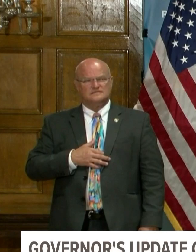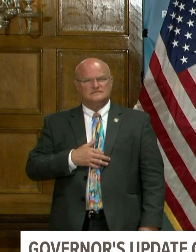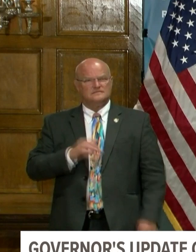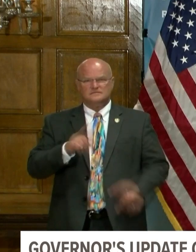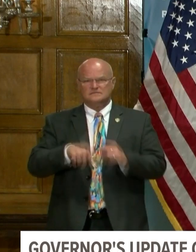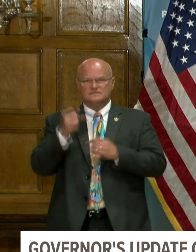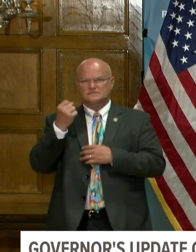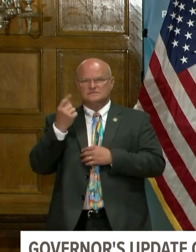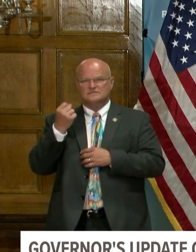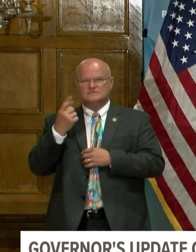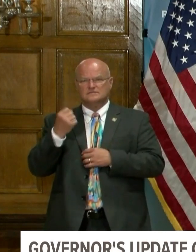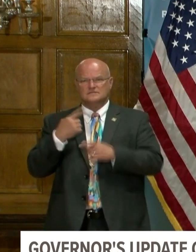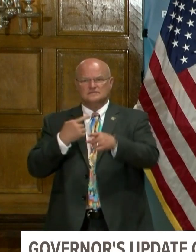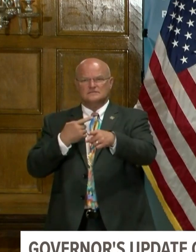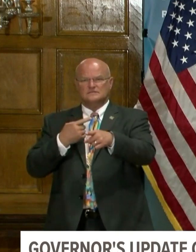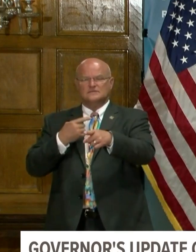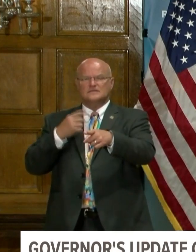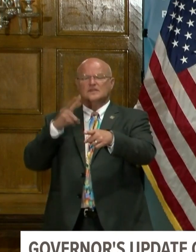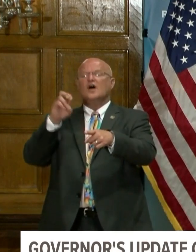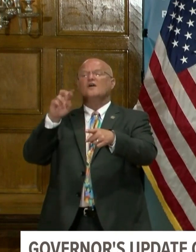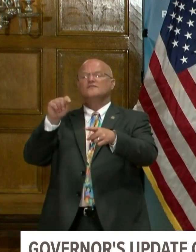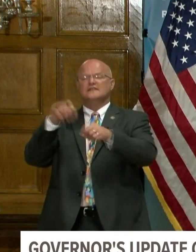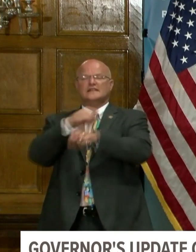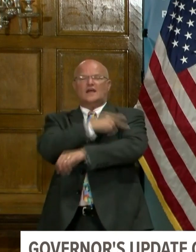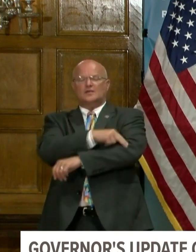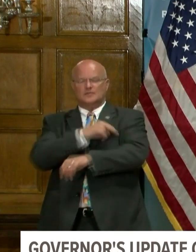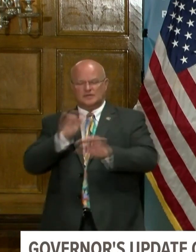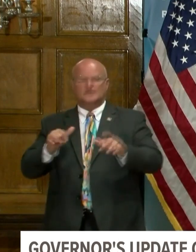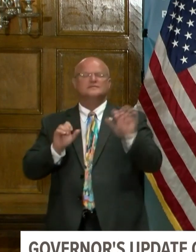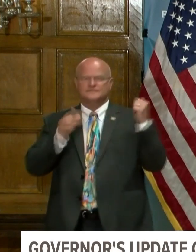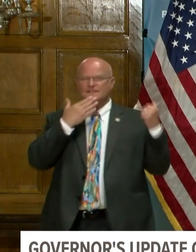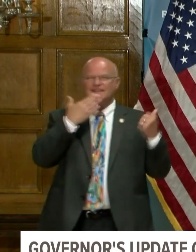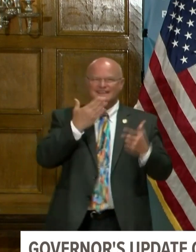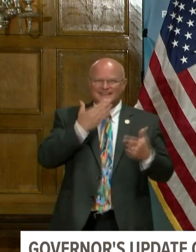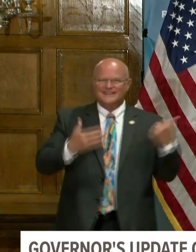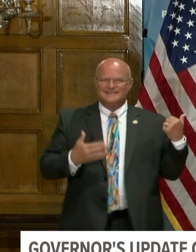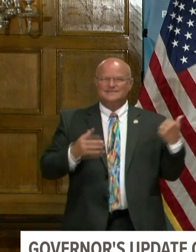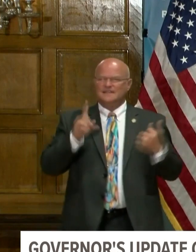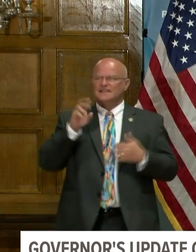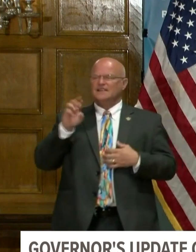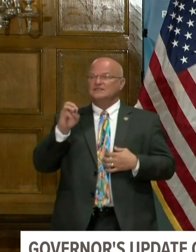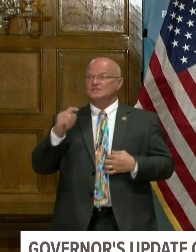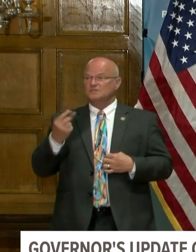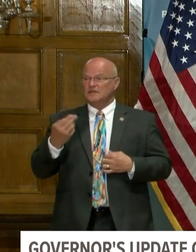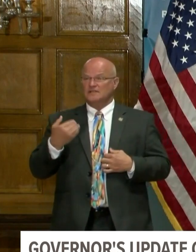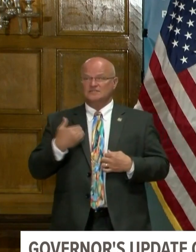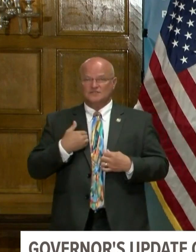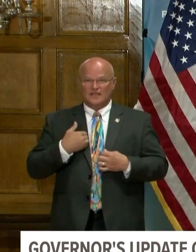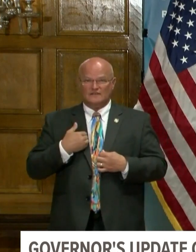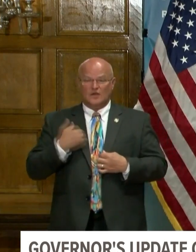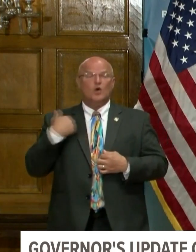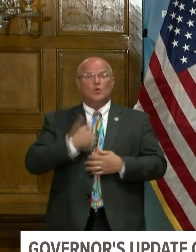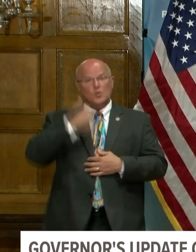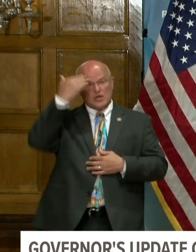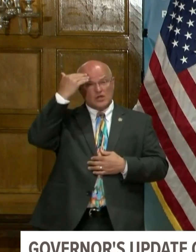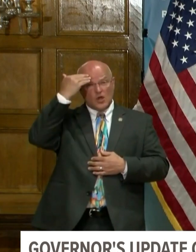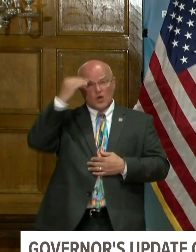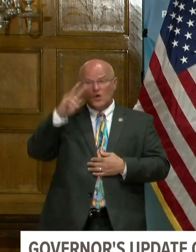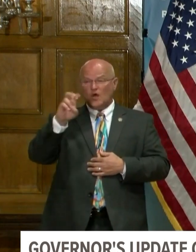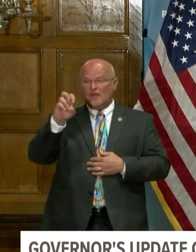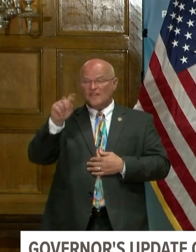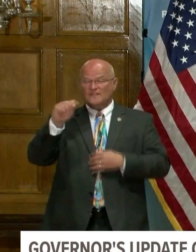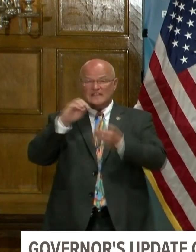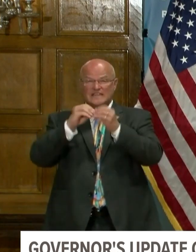I couldn't understand that. Oh, yes, thank you. The ventilator numbers. Dr. Smith, do you, I mean, we know the ventilator